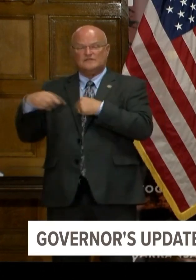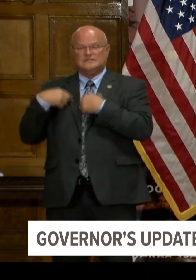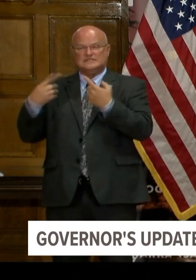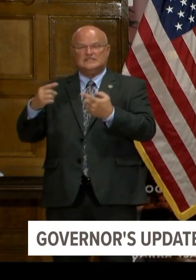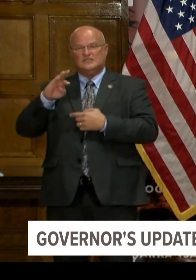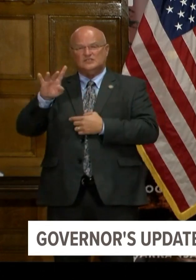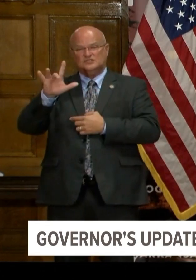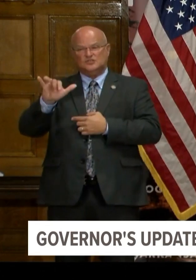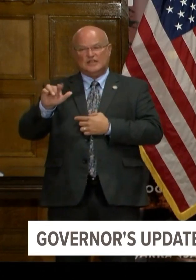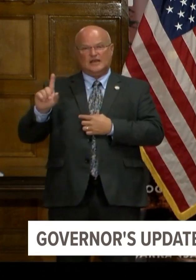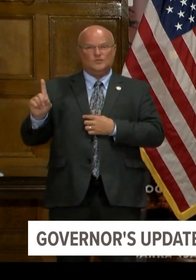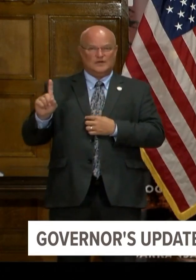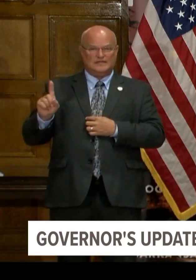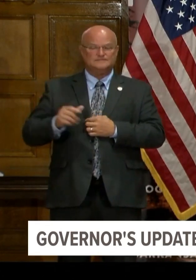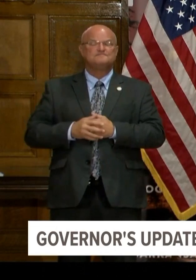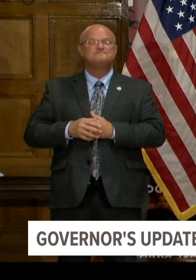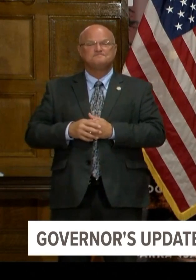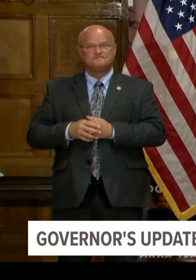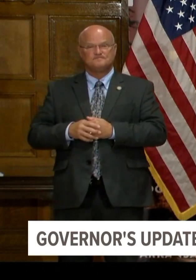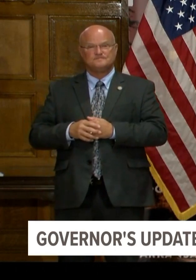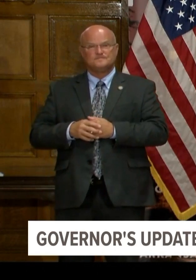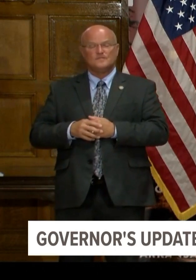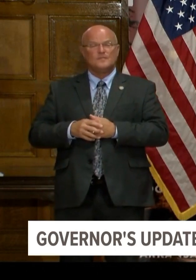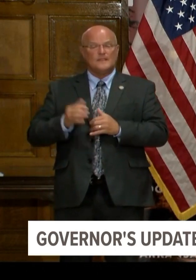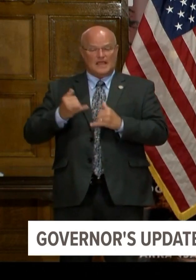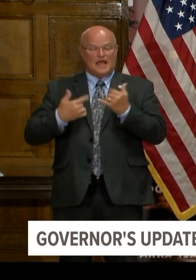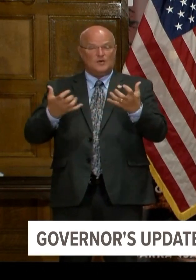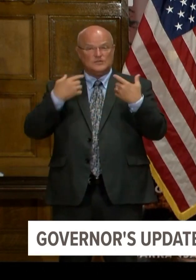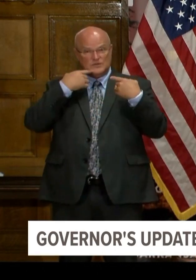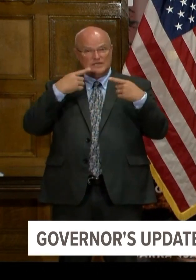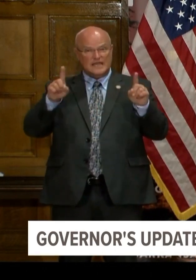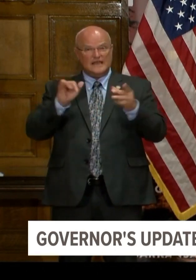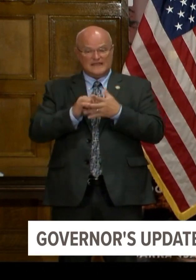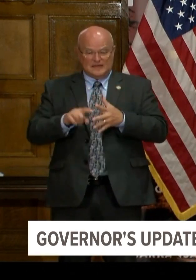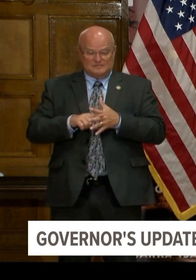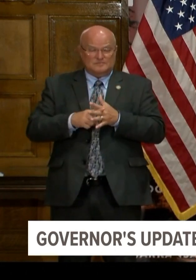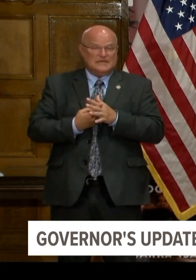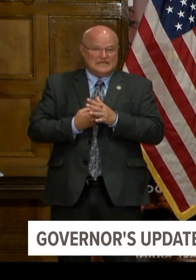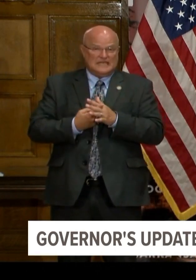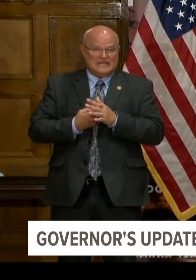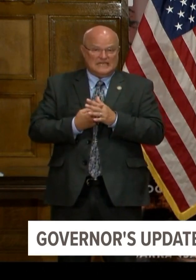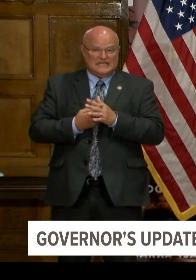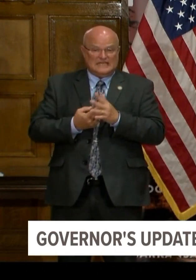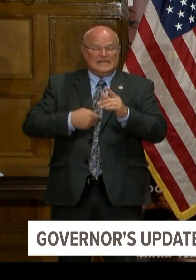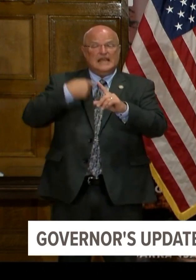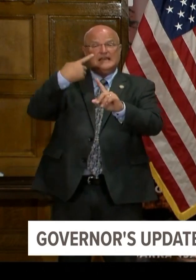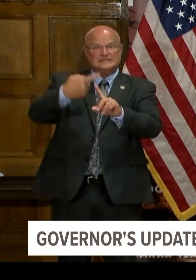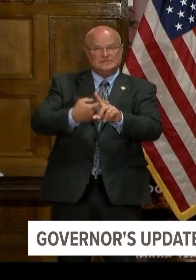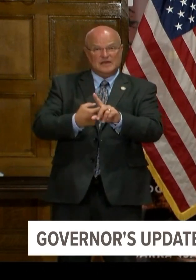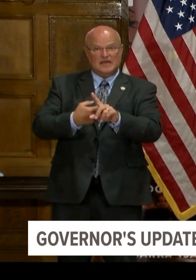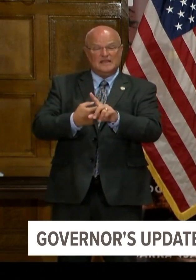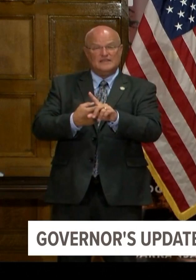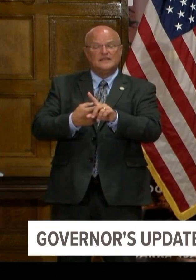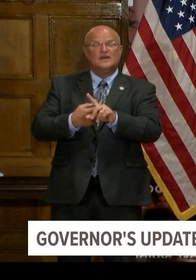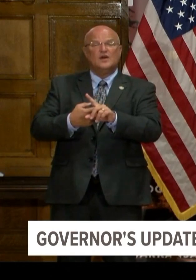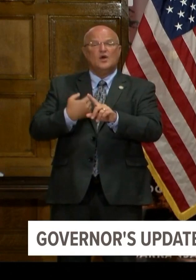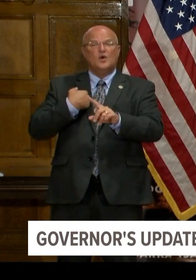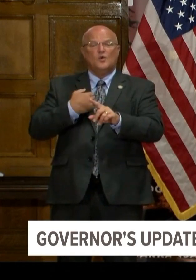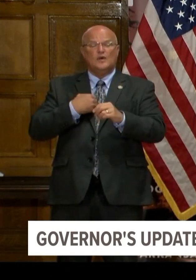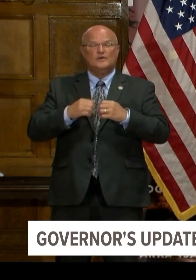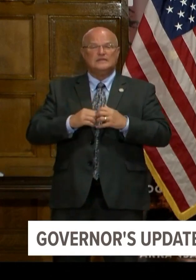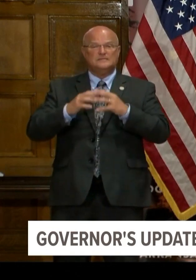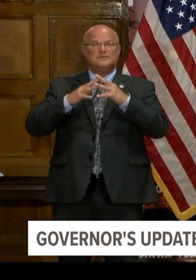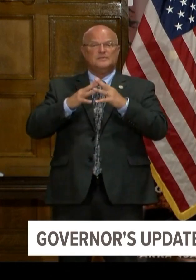1. Finally, I want to announce that beginning next month, we will implement